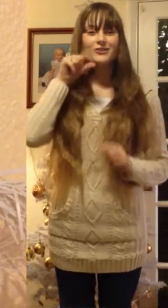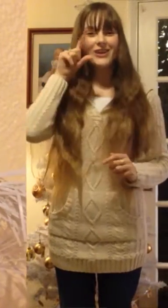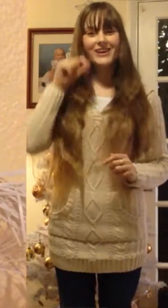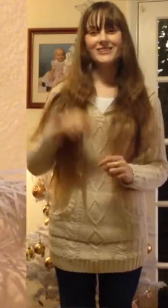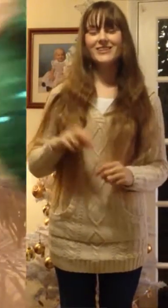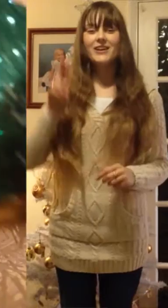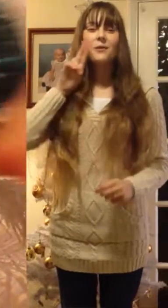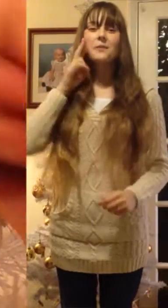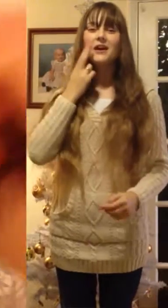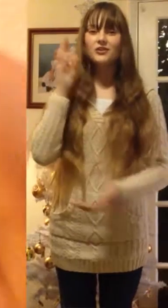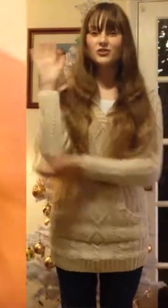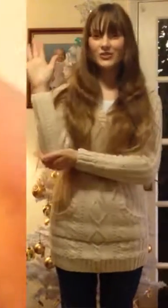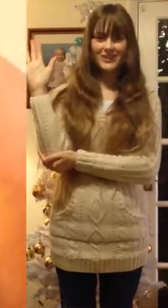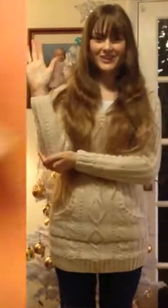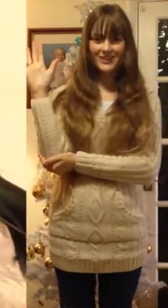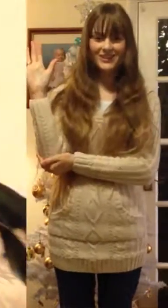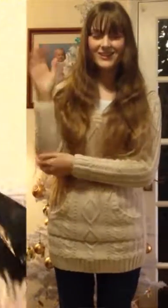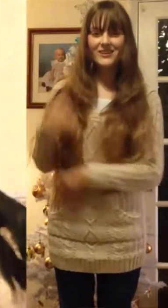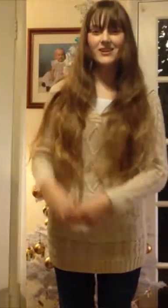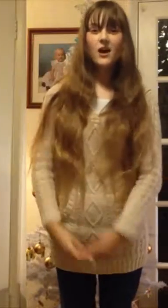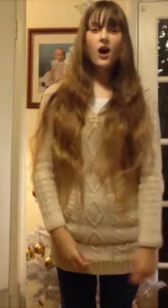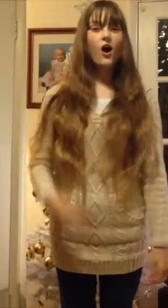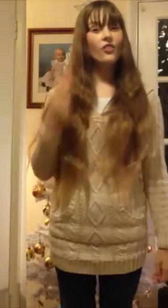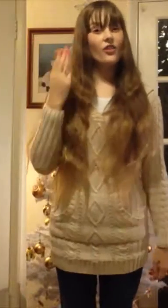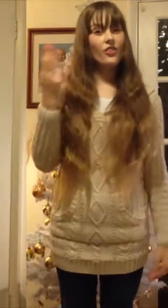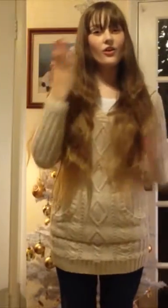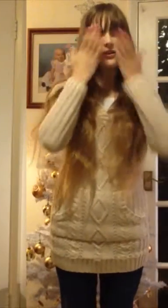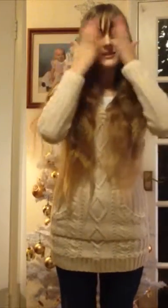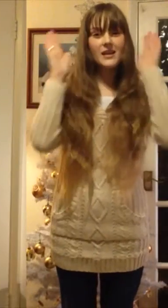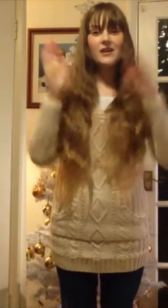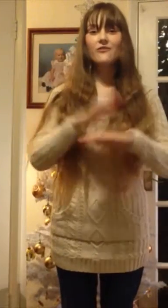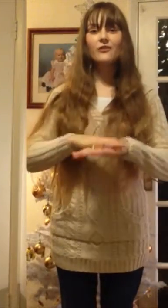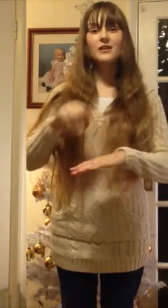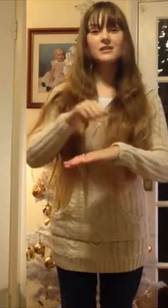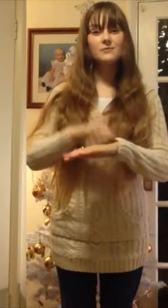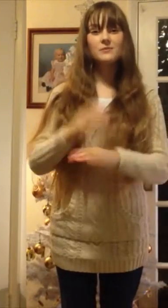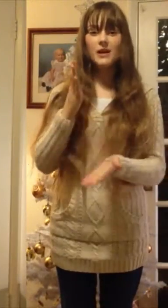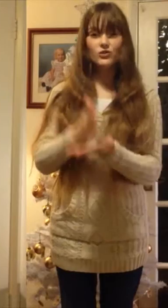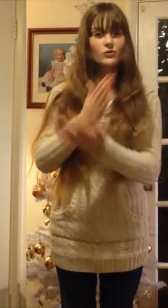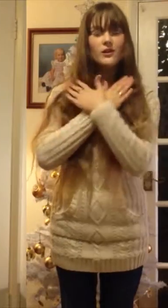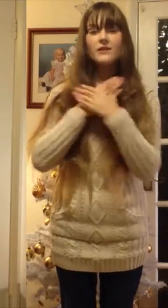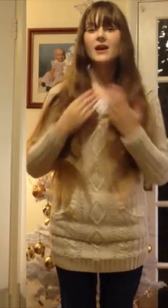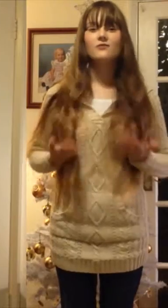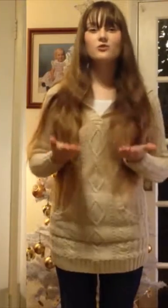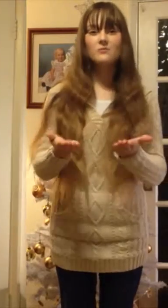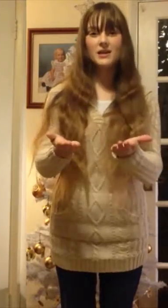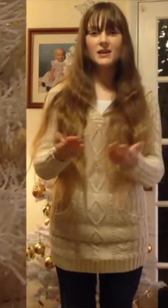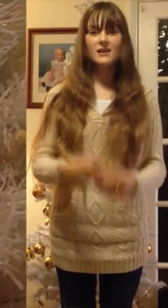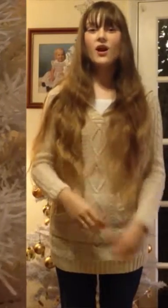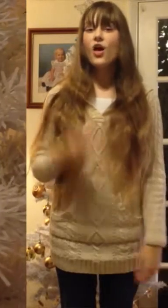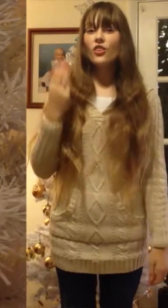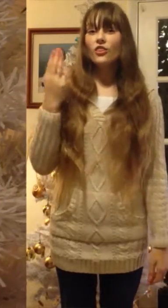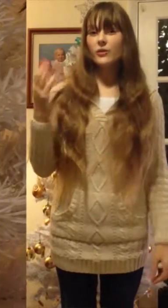partridge in a pear tree. On the third day of Christmas, my true love gave to